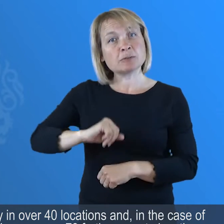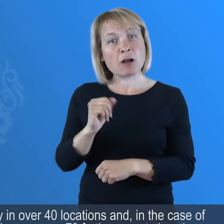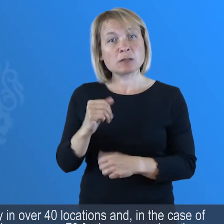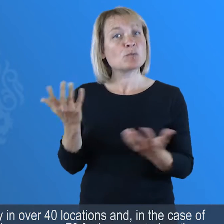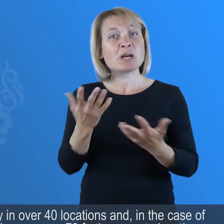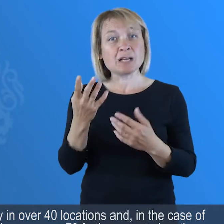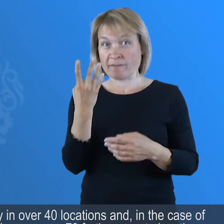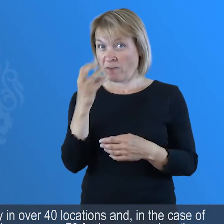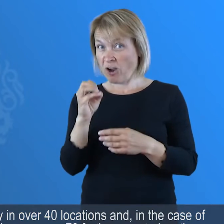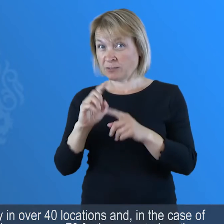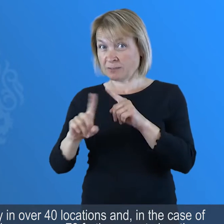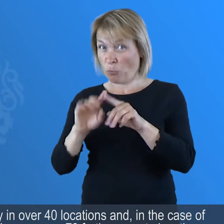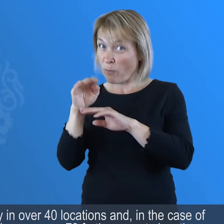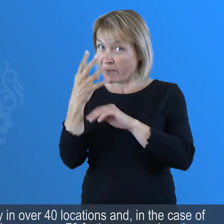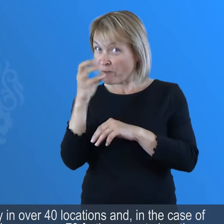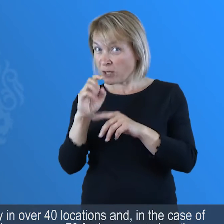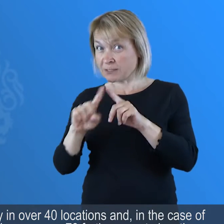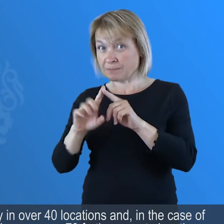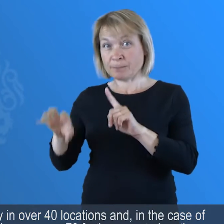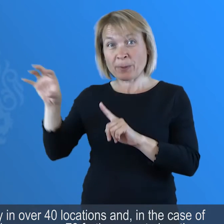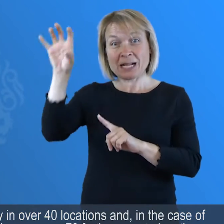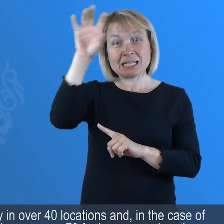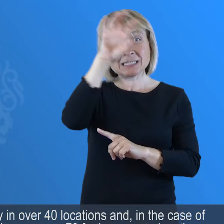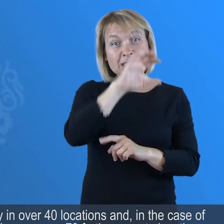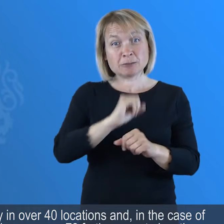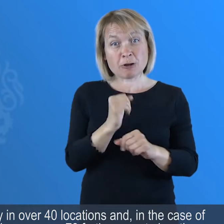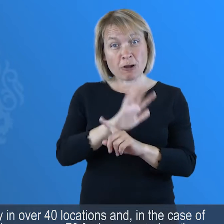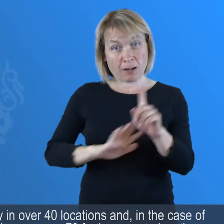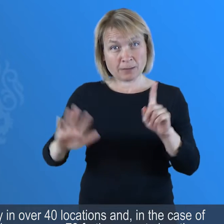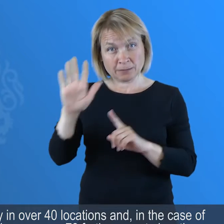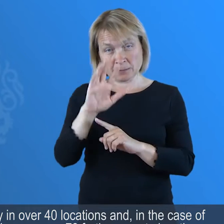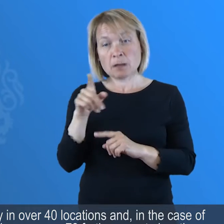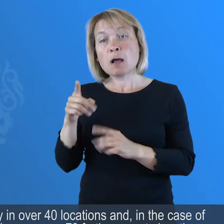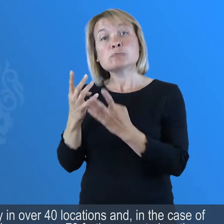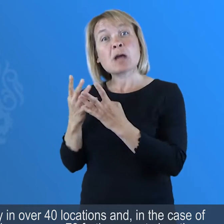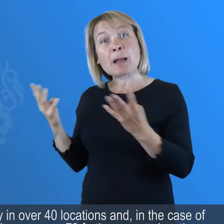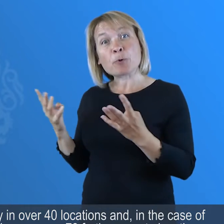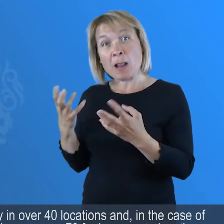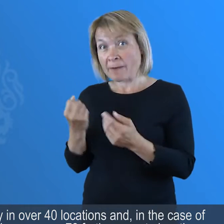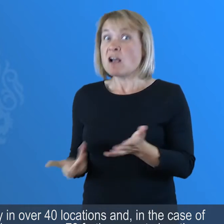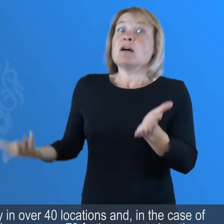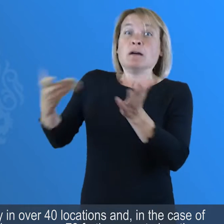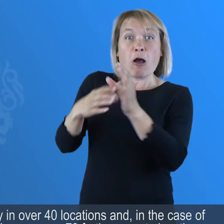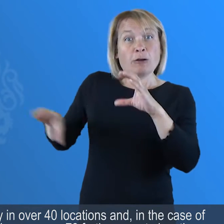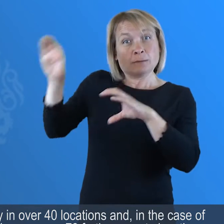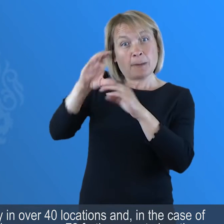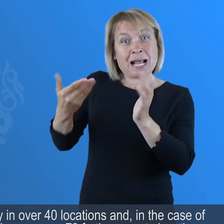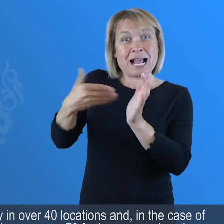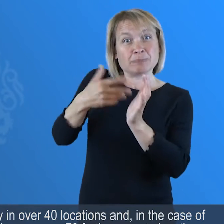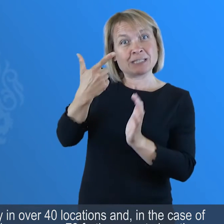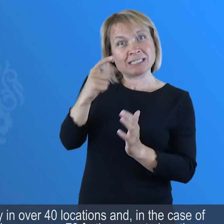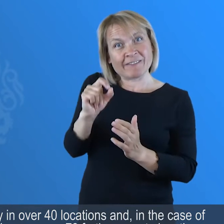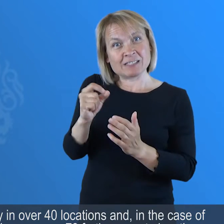the country in over 40 locations and, in the case of tribunal business, some 70 further